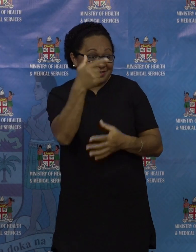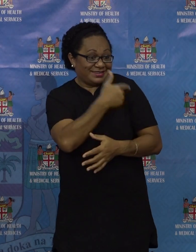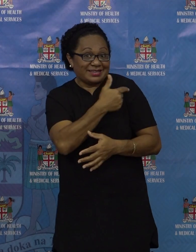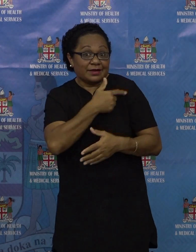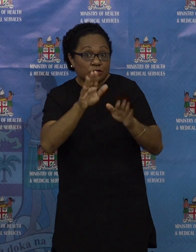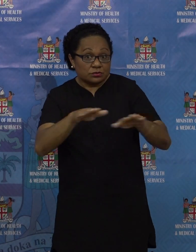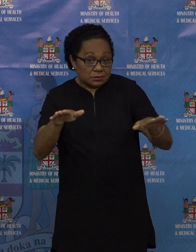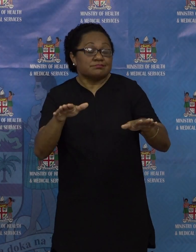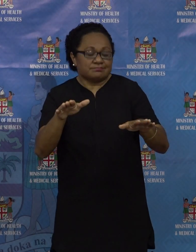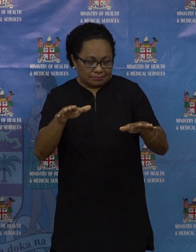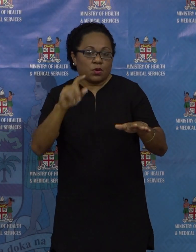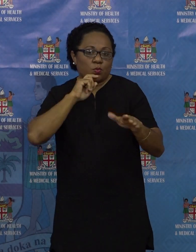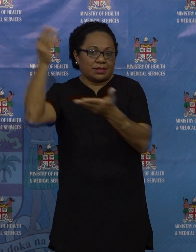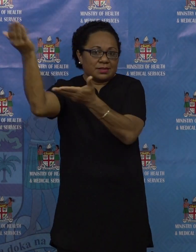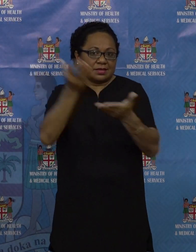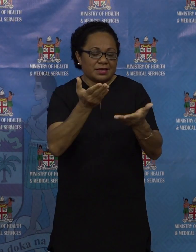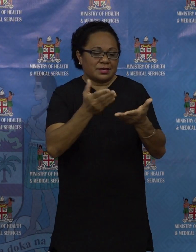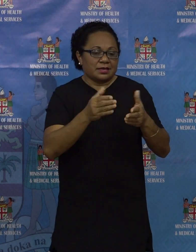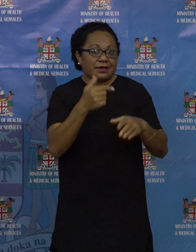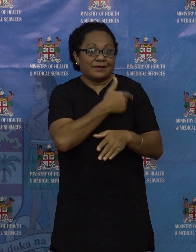children who are at least 12 years old.